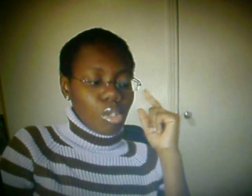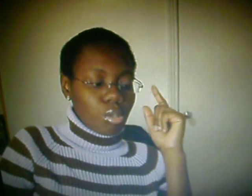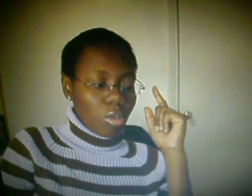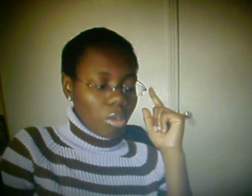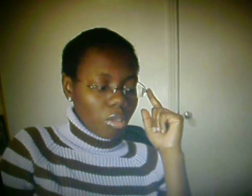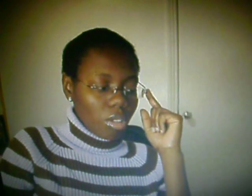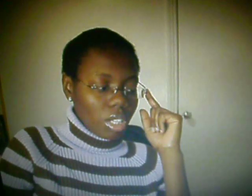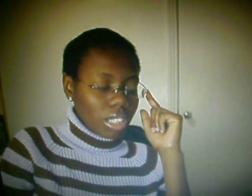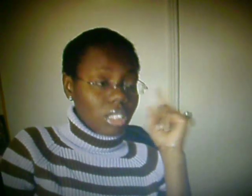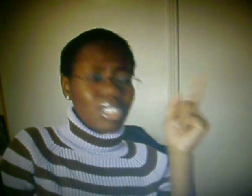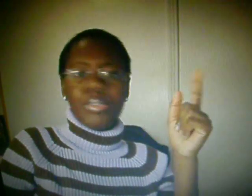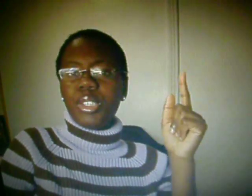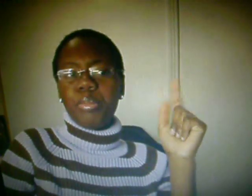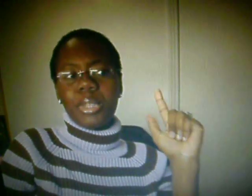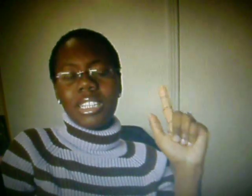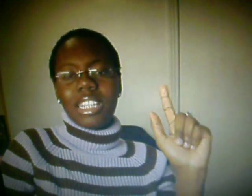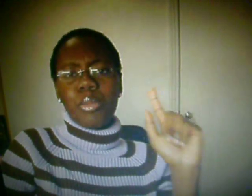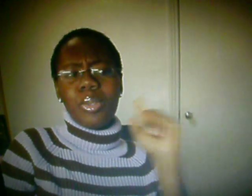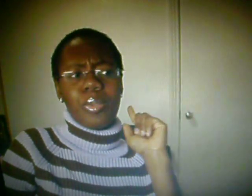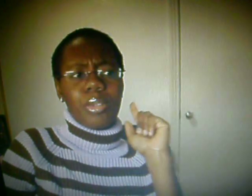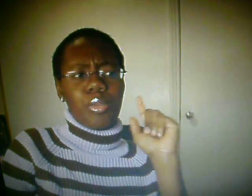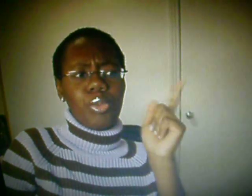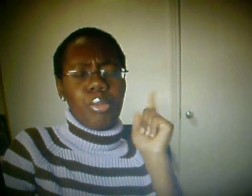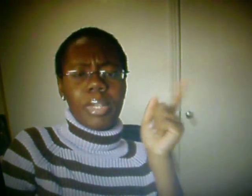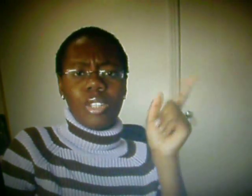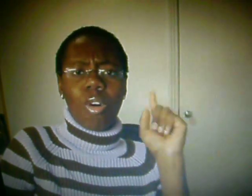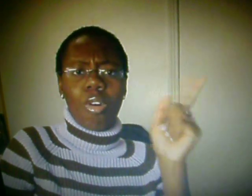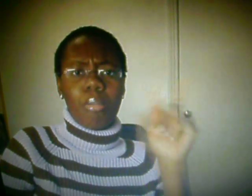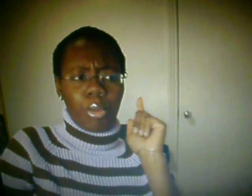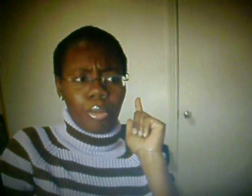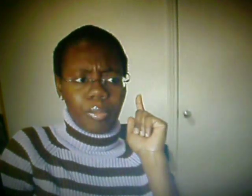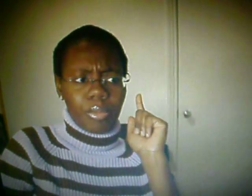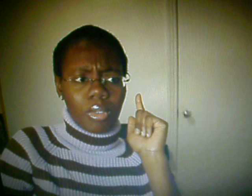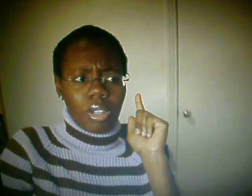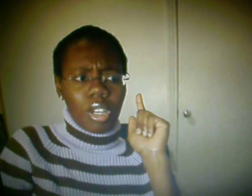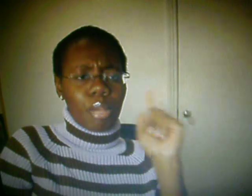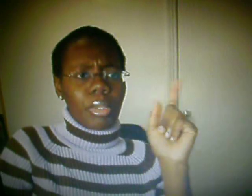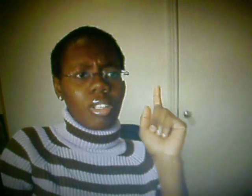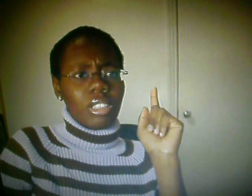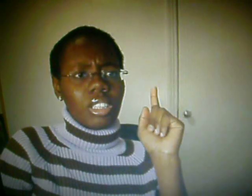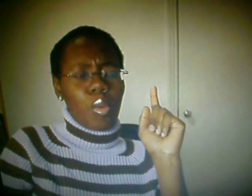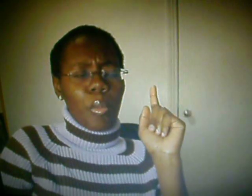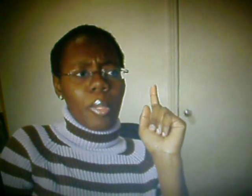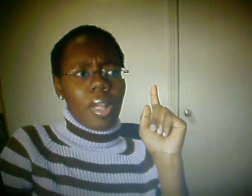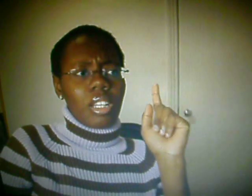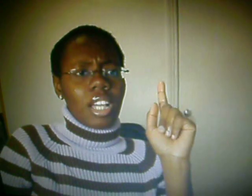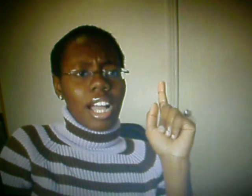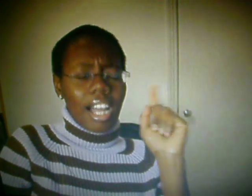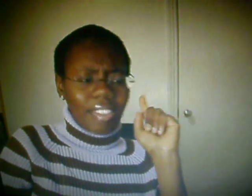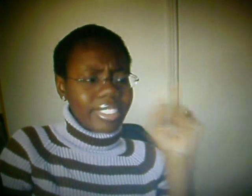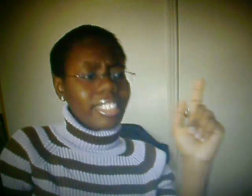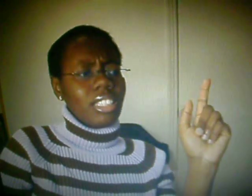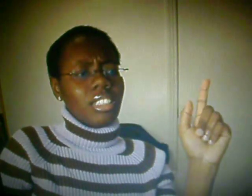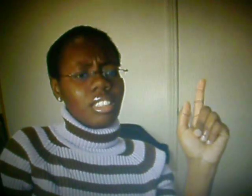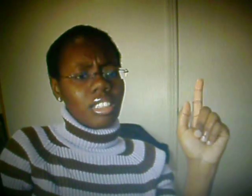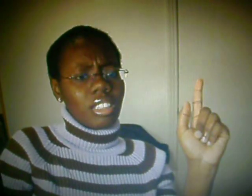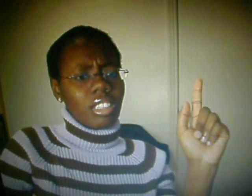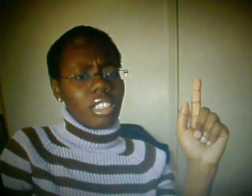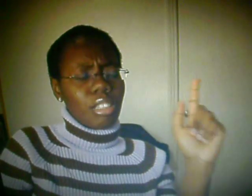So, it's very important that we remain humble because I've seen in my